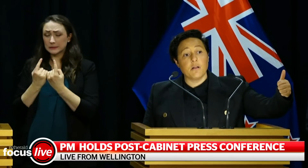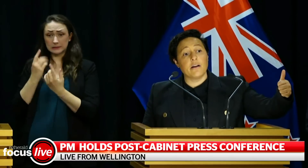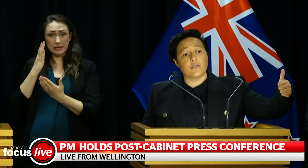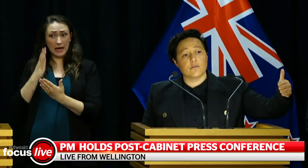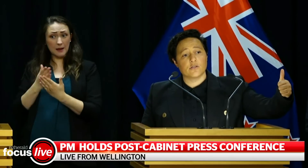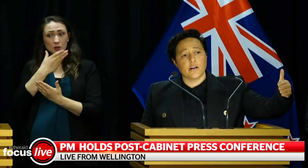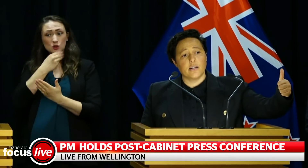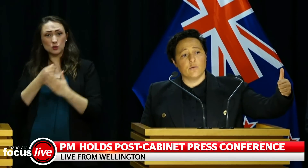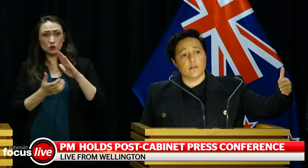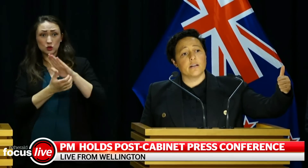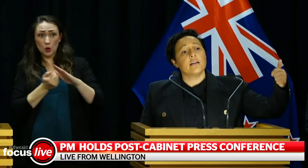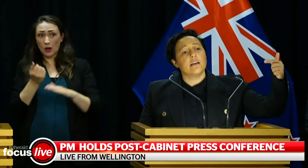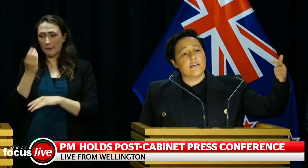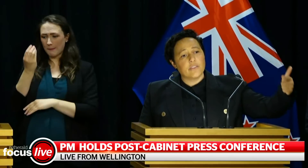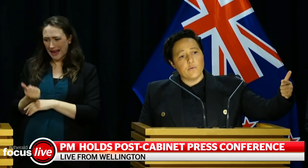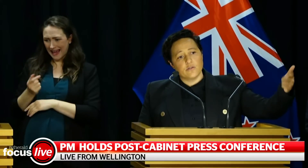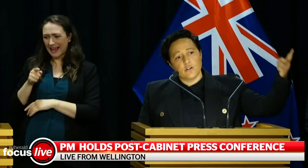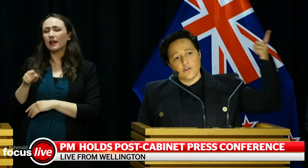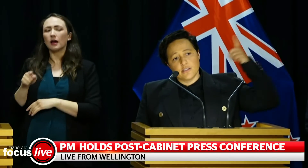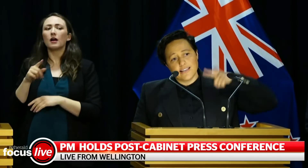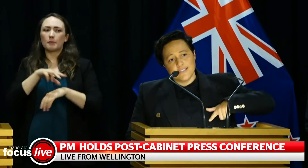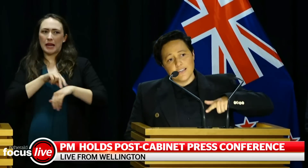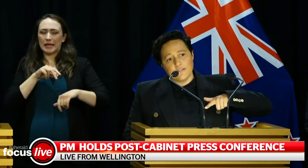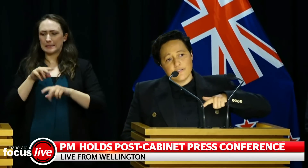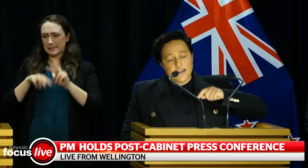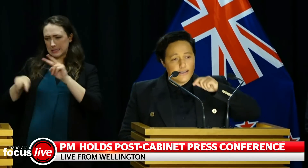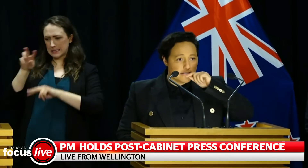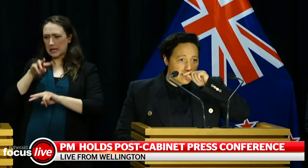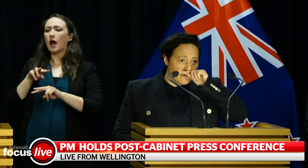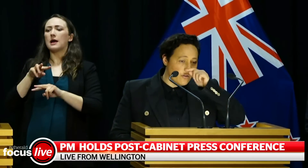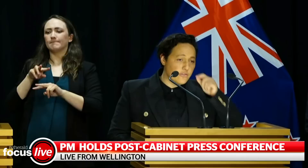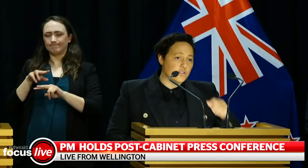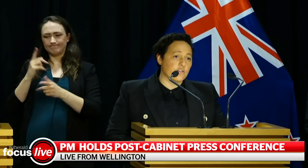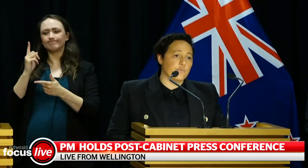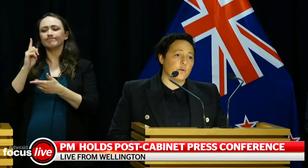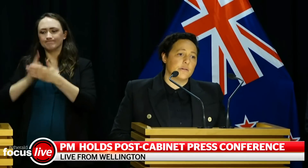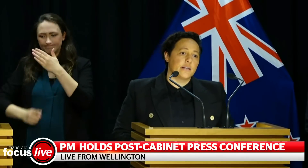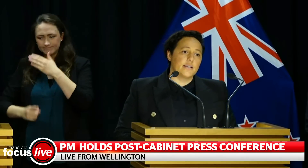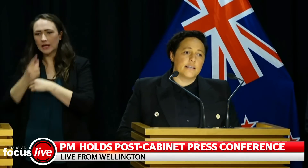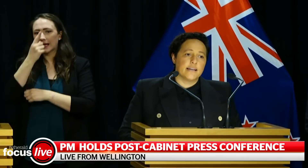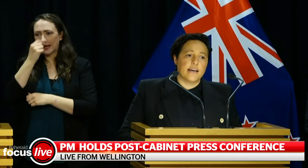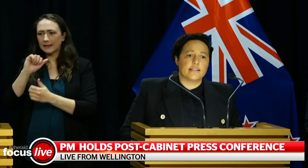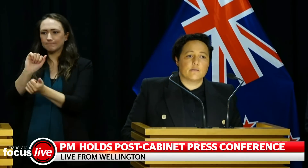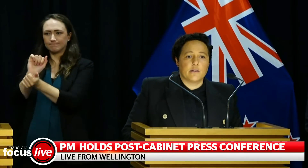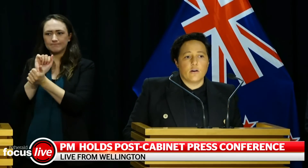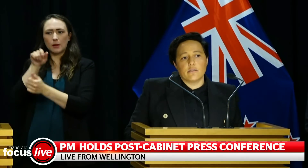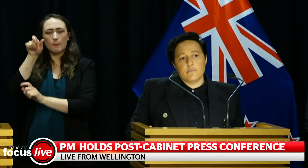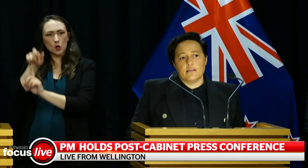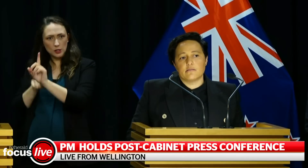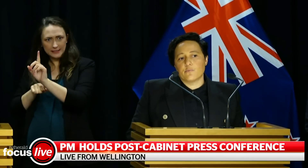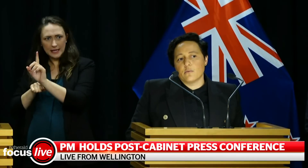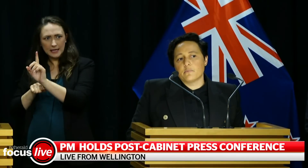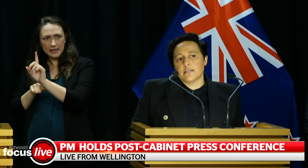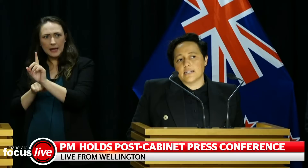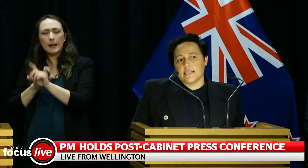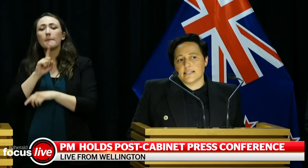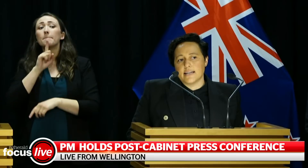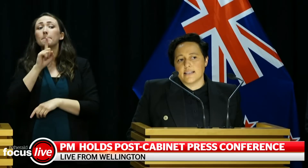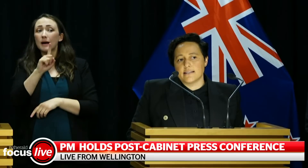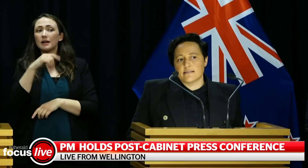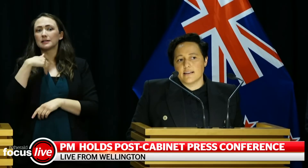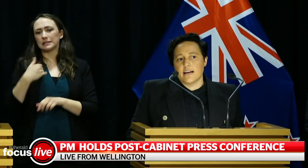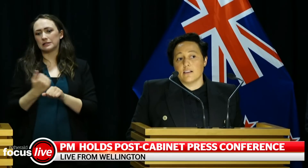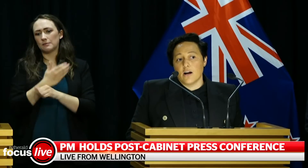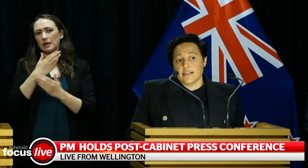can apply for the restraining order. If they want to go to that second phase, that forfeiture of property, it has to be on the balance of probabilities